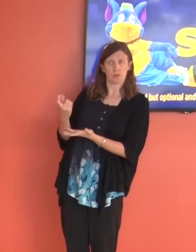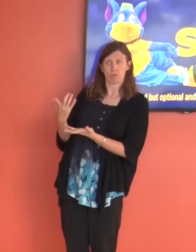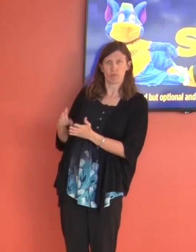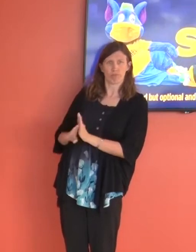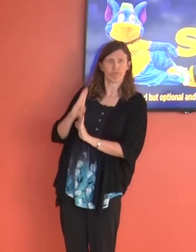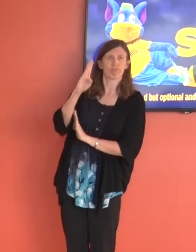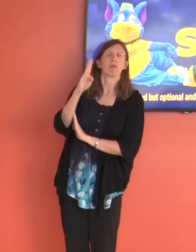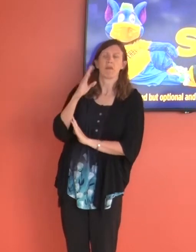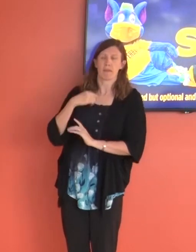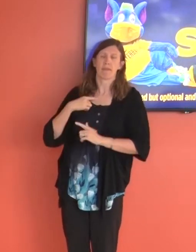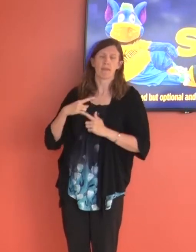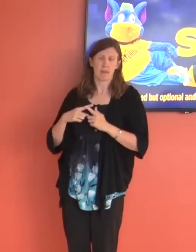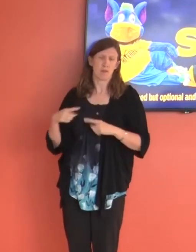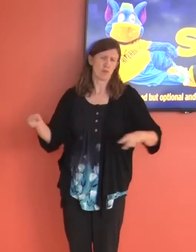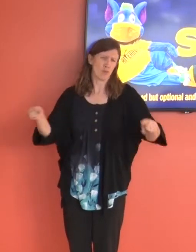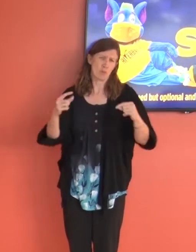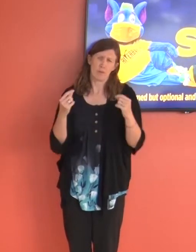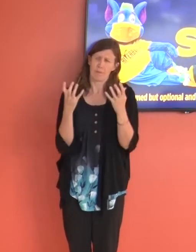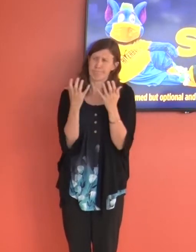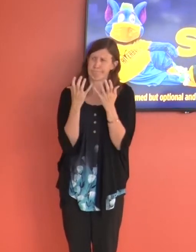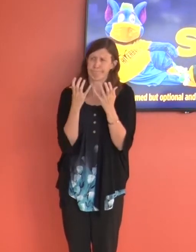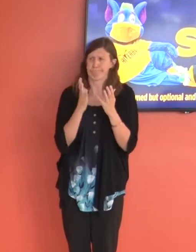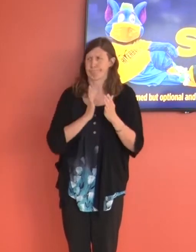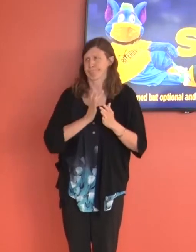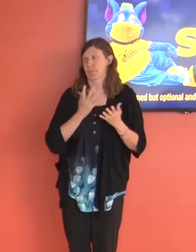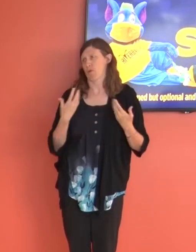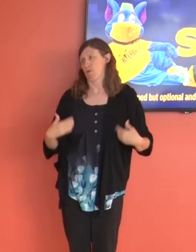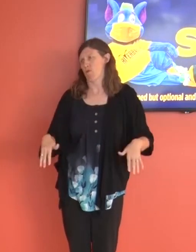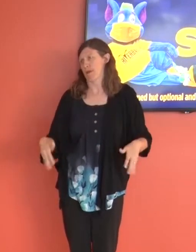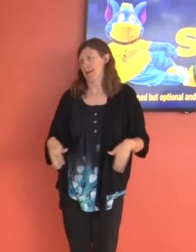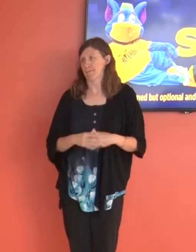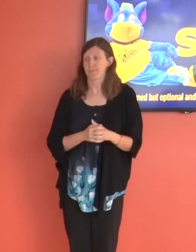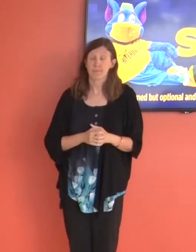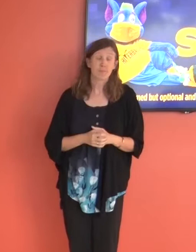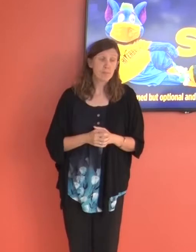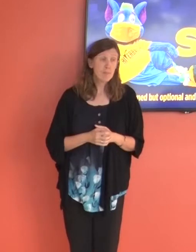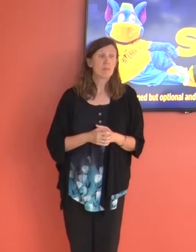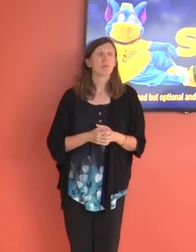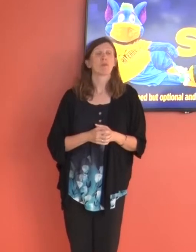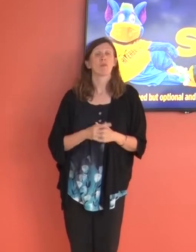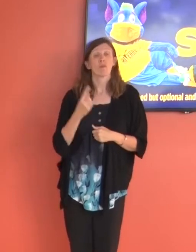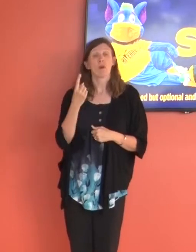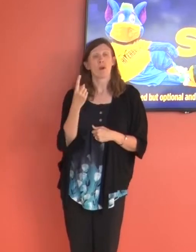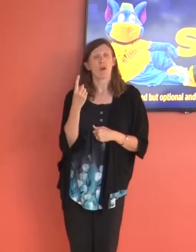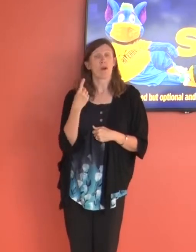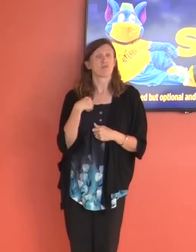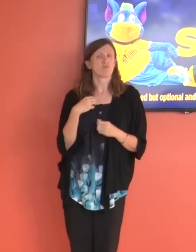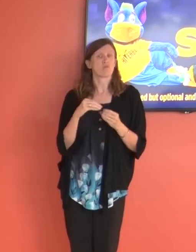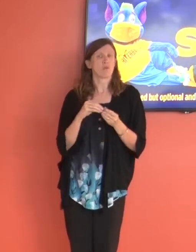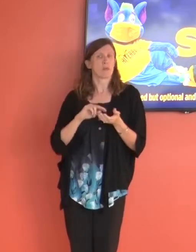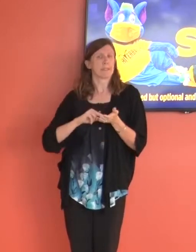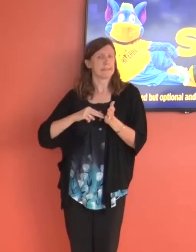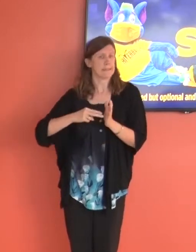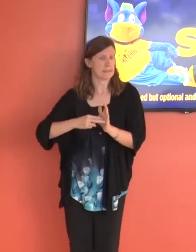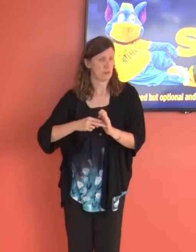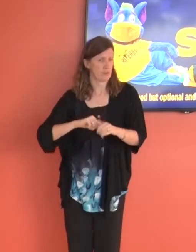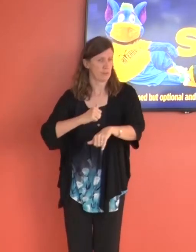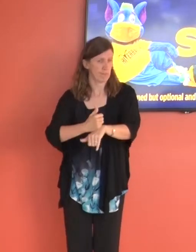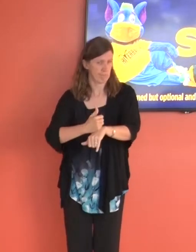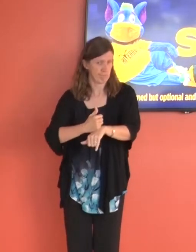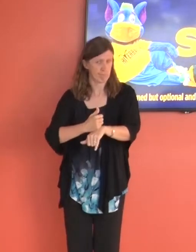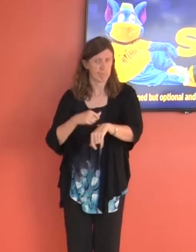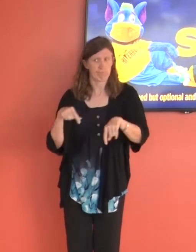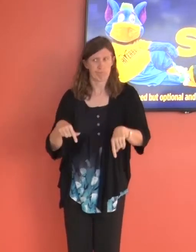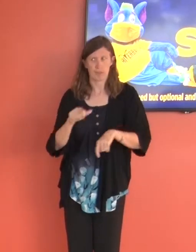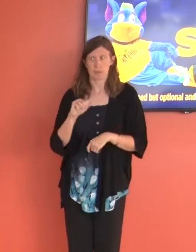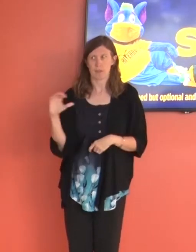And you all are doing that in an amazing way already. One of the things that we've been more intentional about,